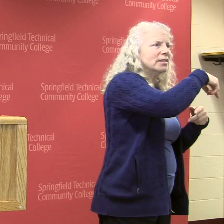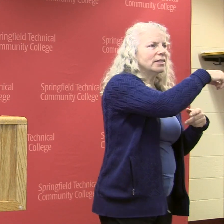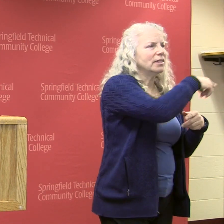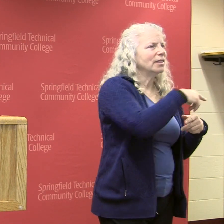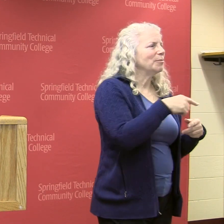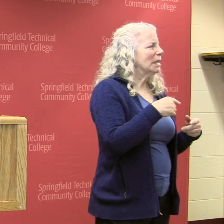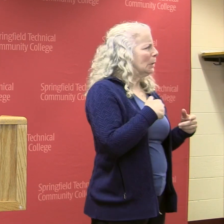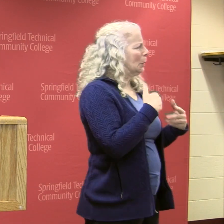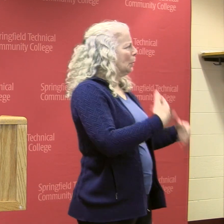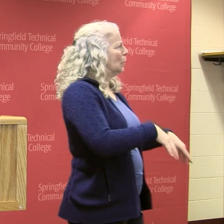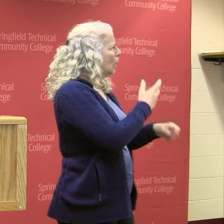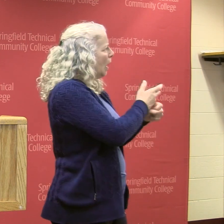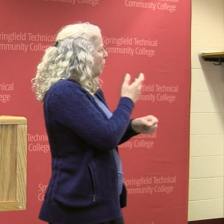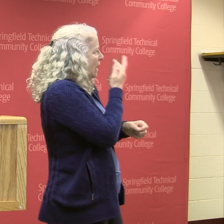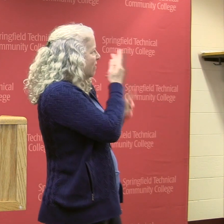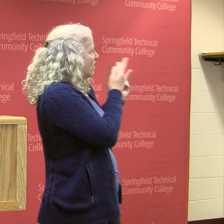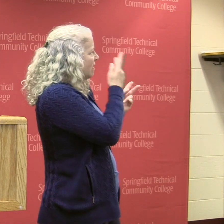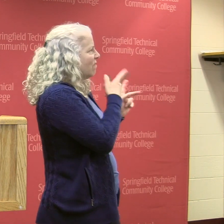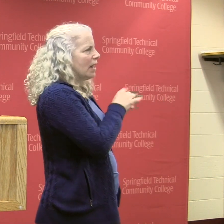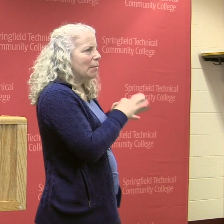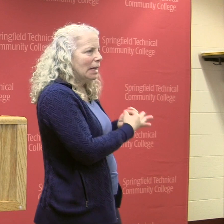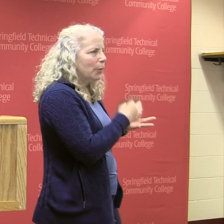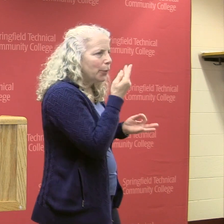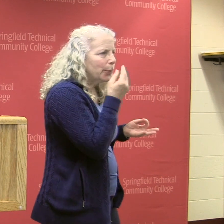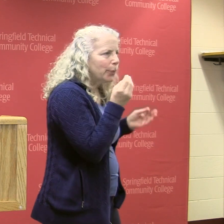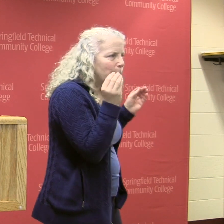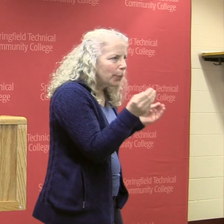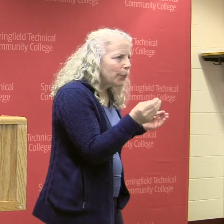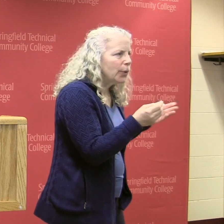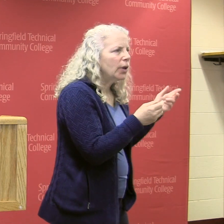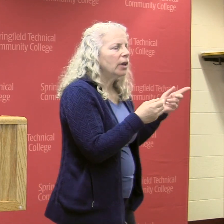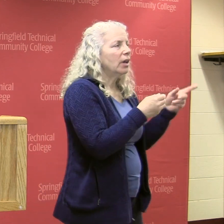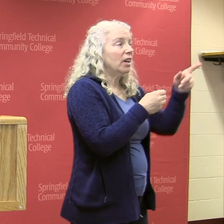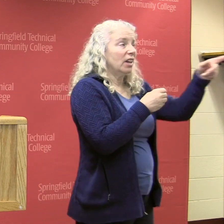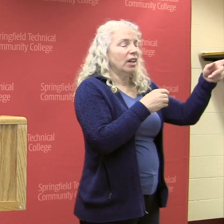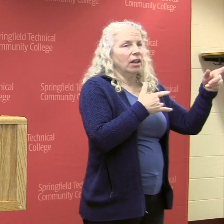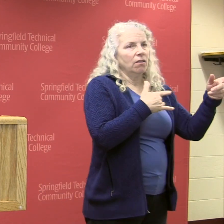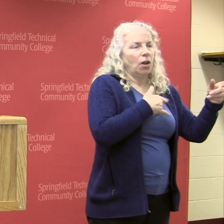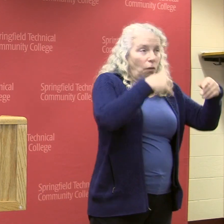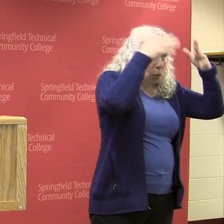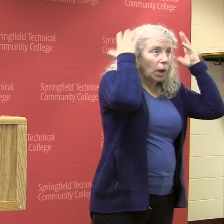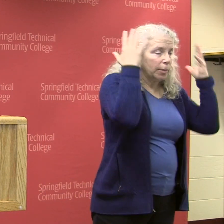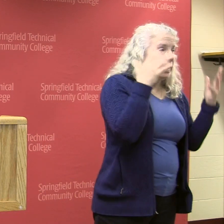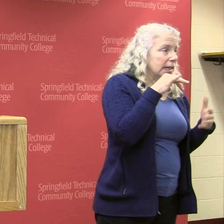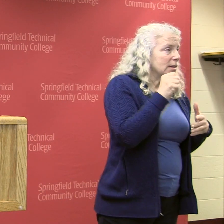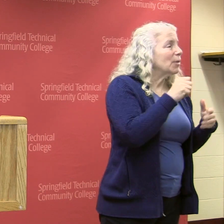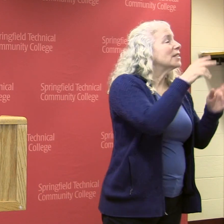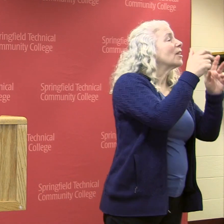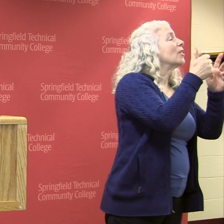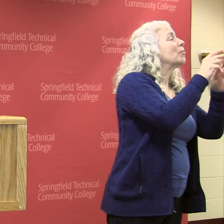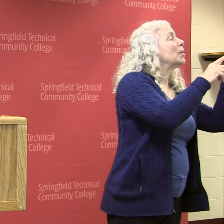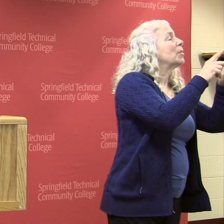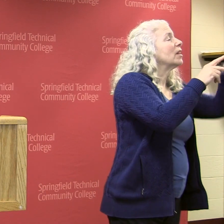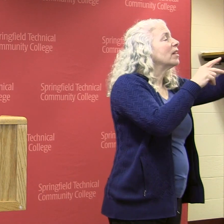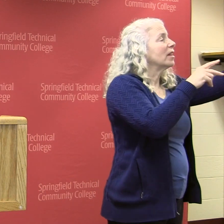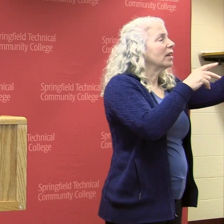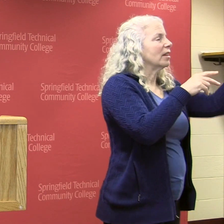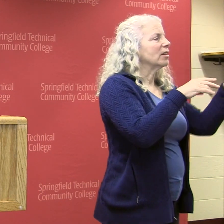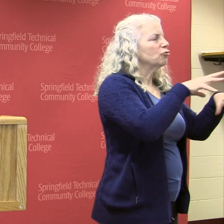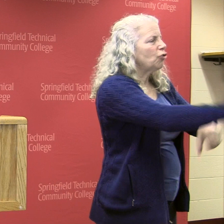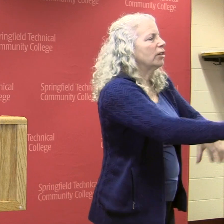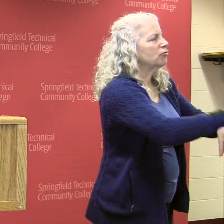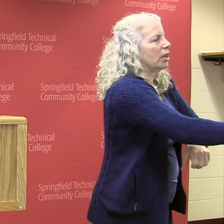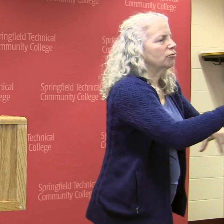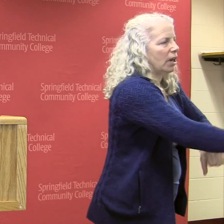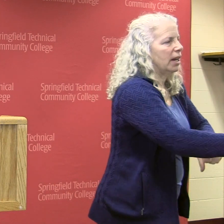seeing my family. It was overwhelming. Other people in the hospital were placed in a lot of restraints and were